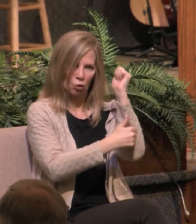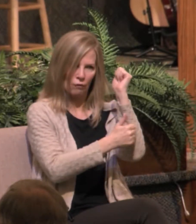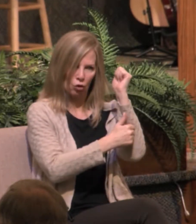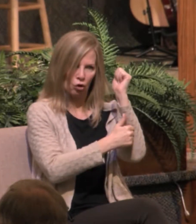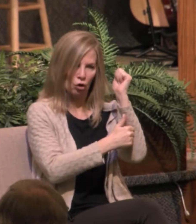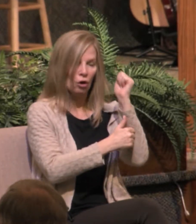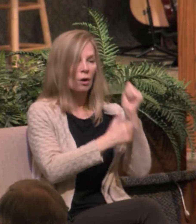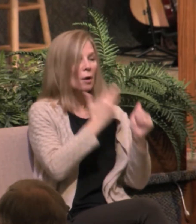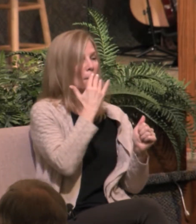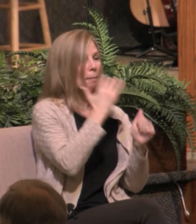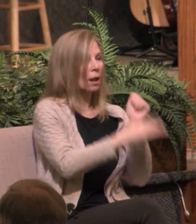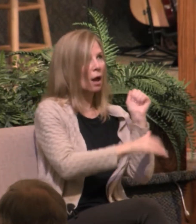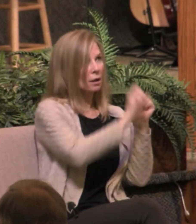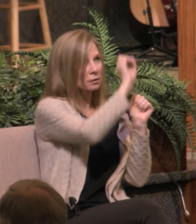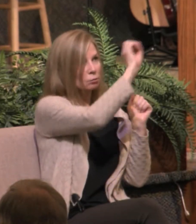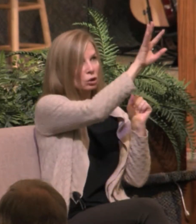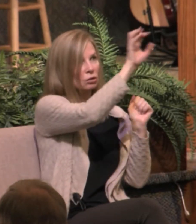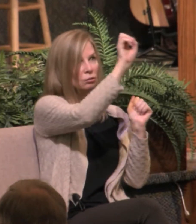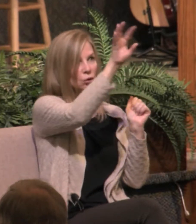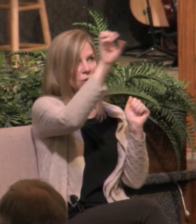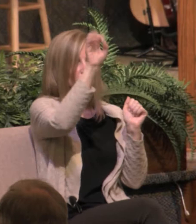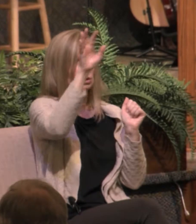destroyed the firstborn would not touch them.